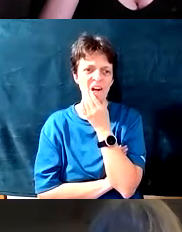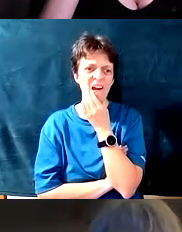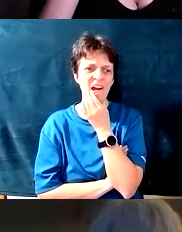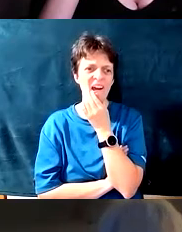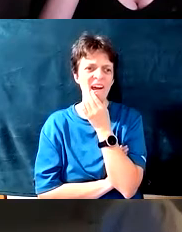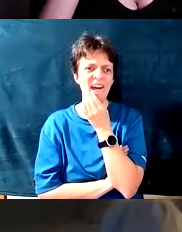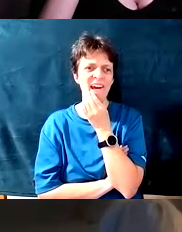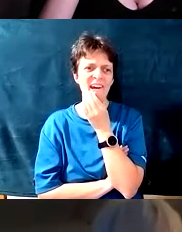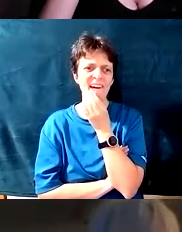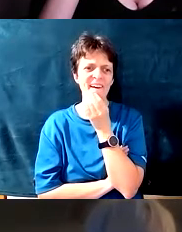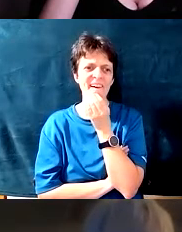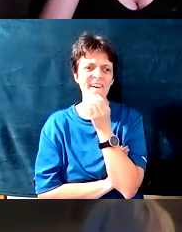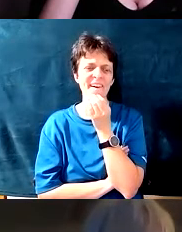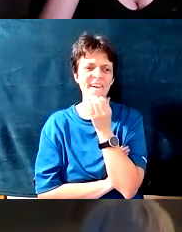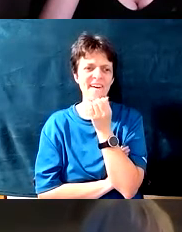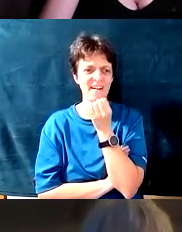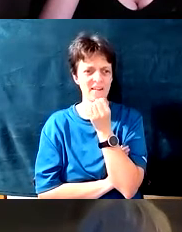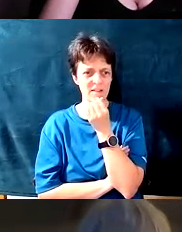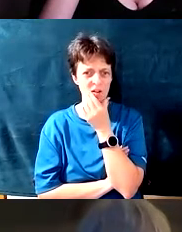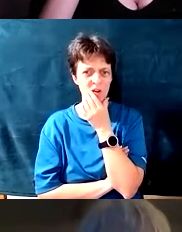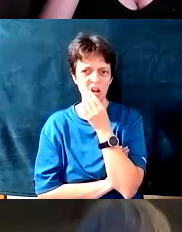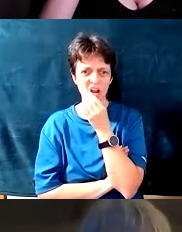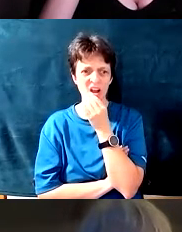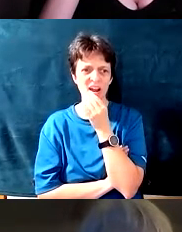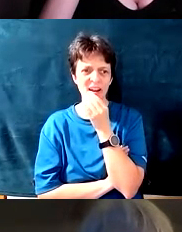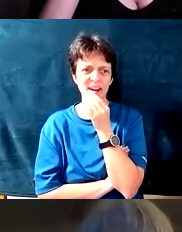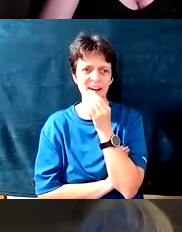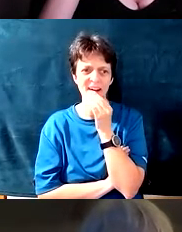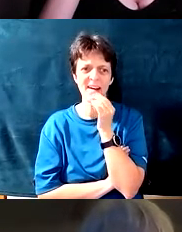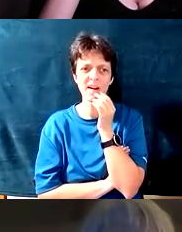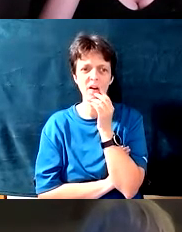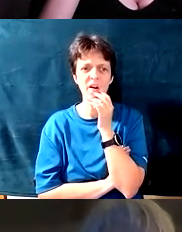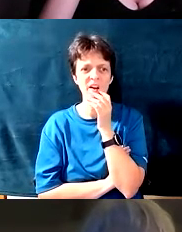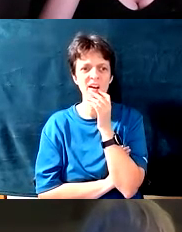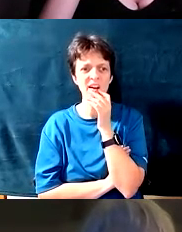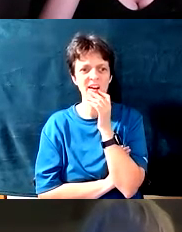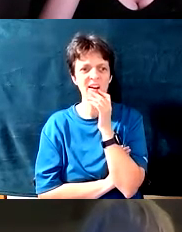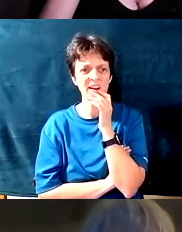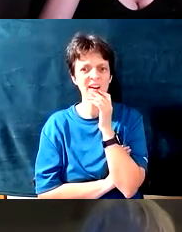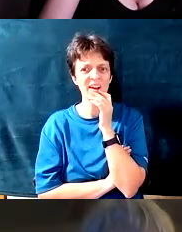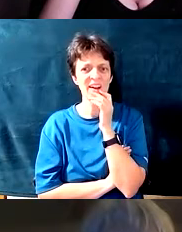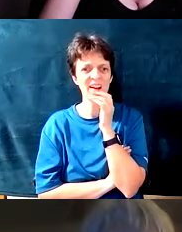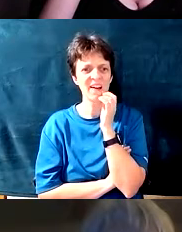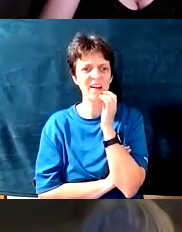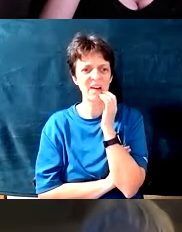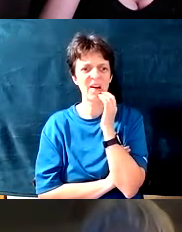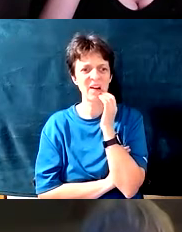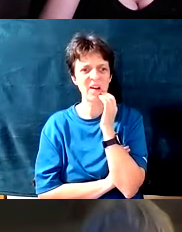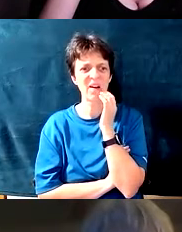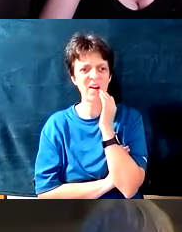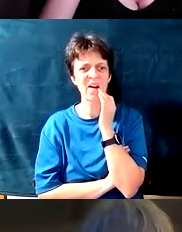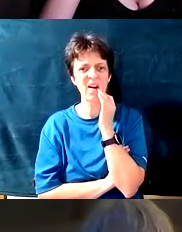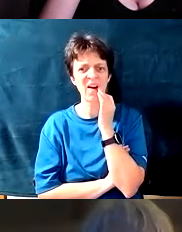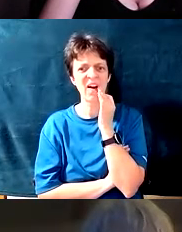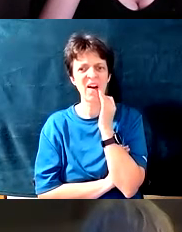stuff. But they're pricey. They're like $100-something bucks. I could never justify it, and now I can. Computers are more expensive than that. Oh, you guys